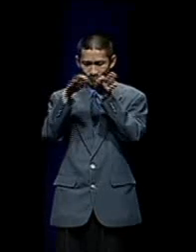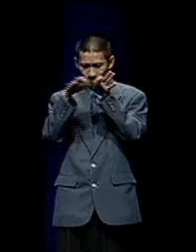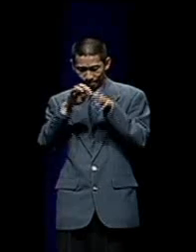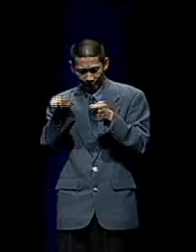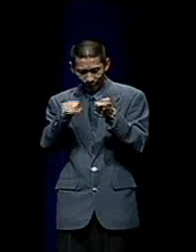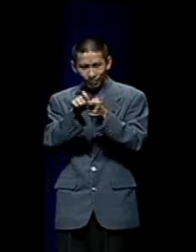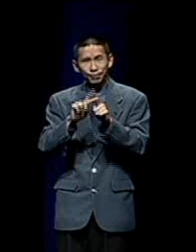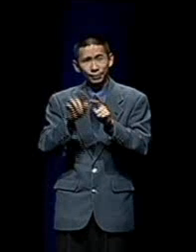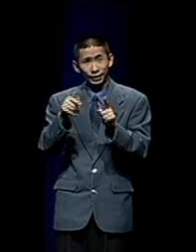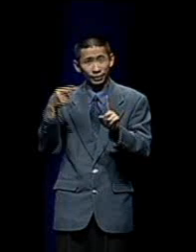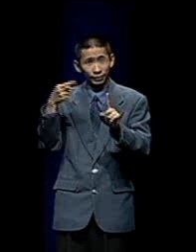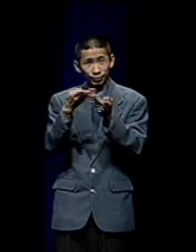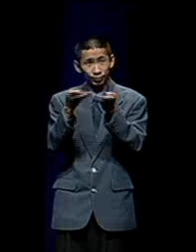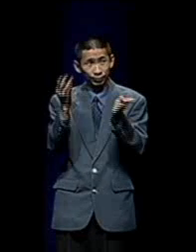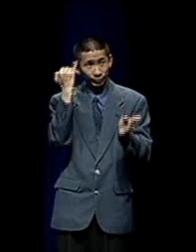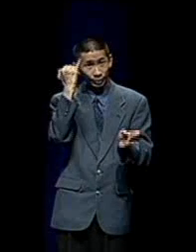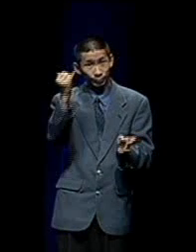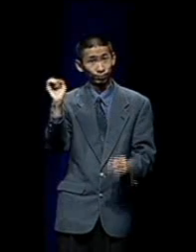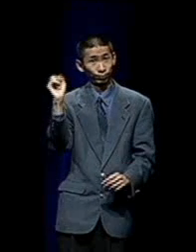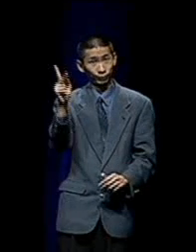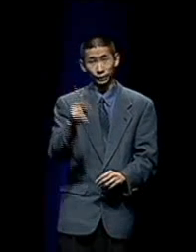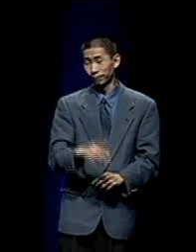idea. Okay?